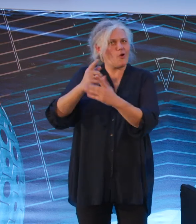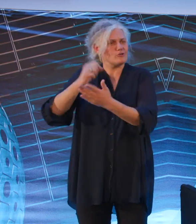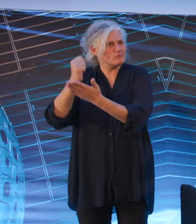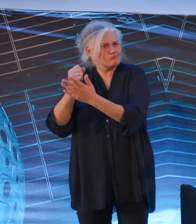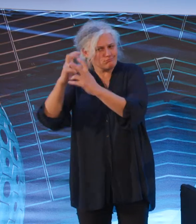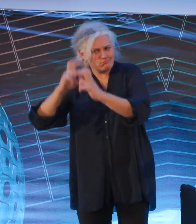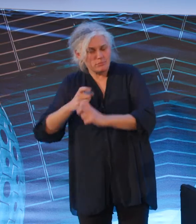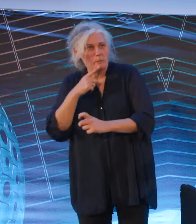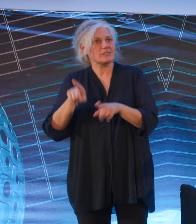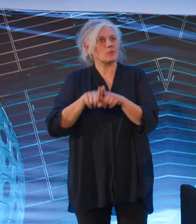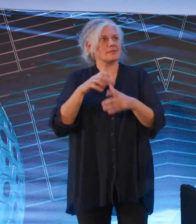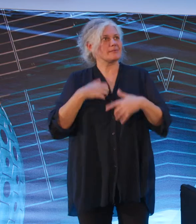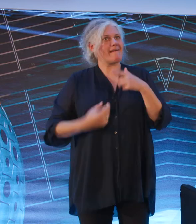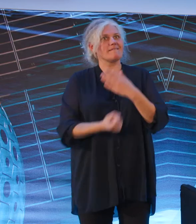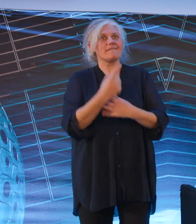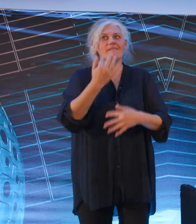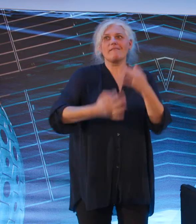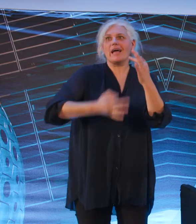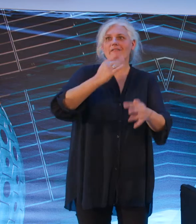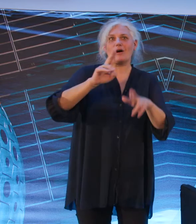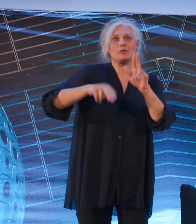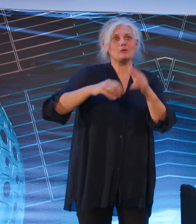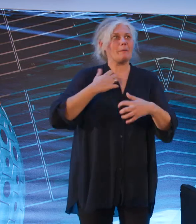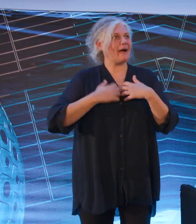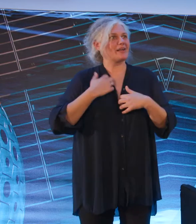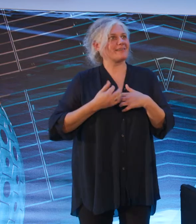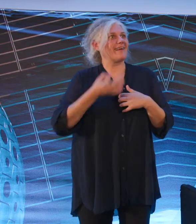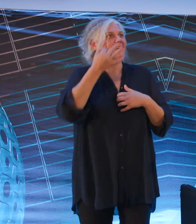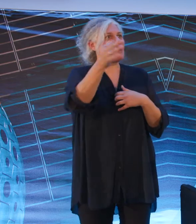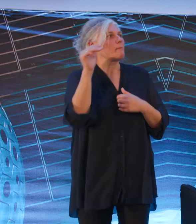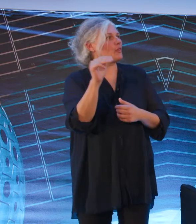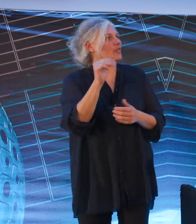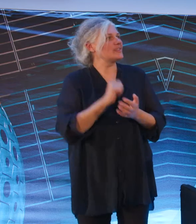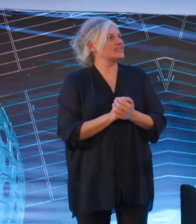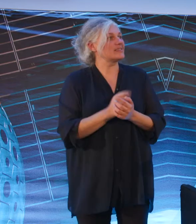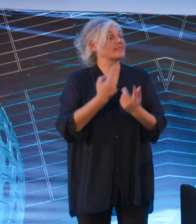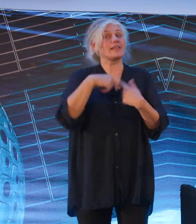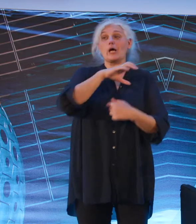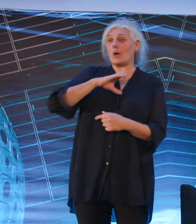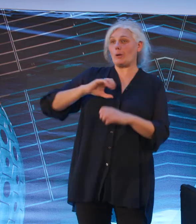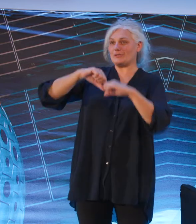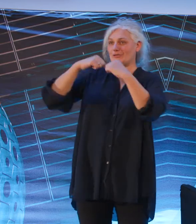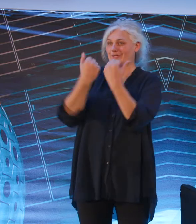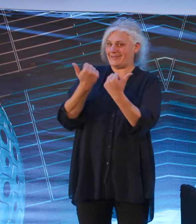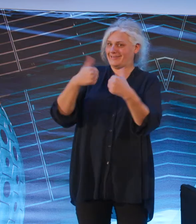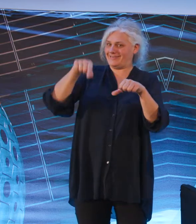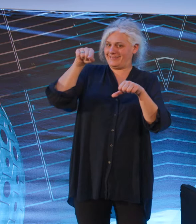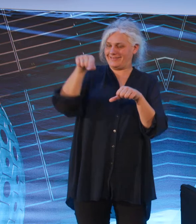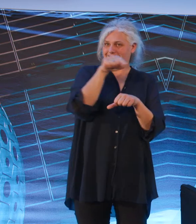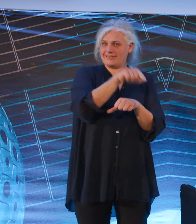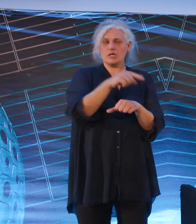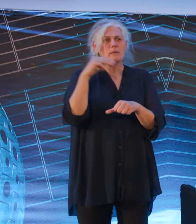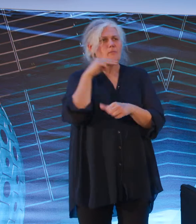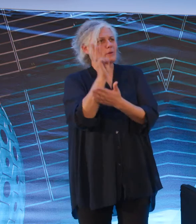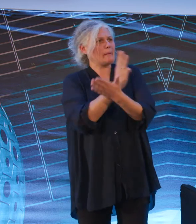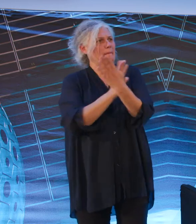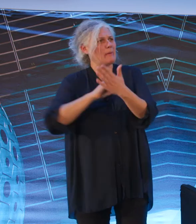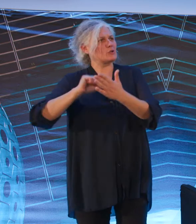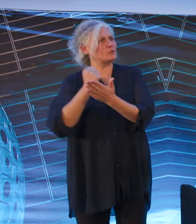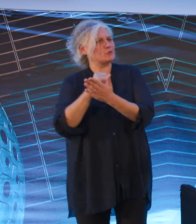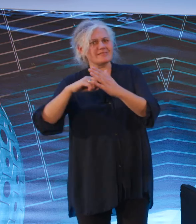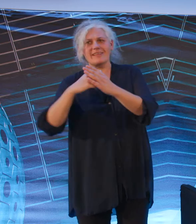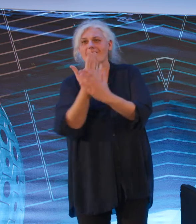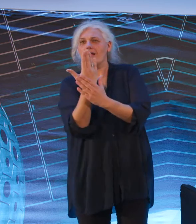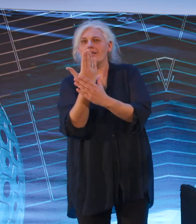their true passions and unlock their true potential. This is where clubs and societies come in. They are a key role in student development